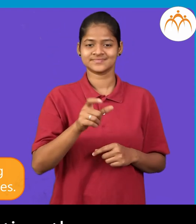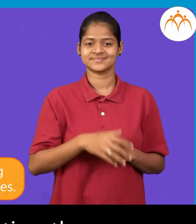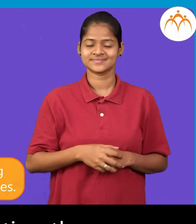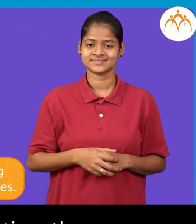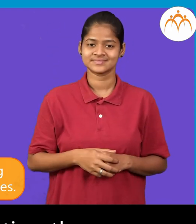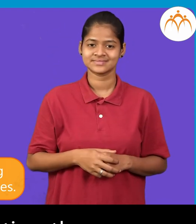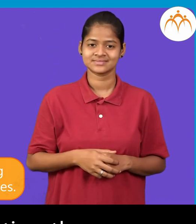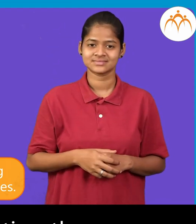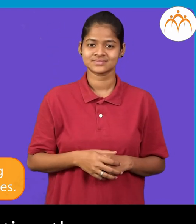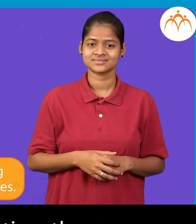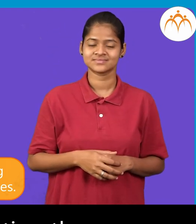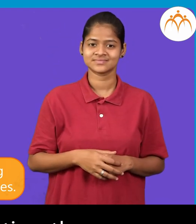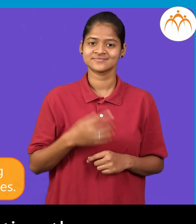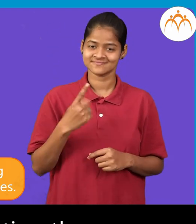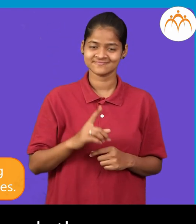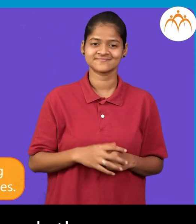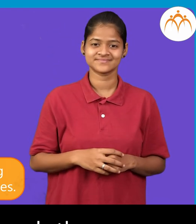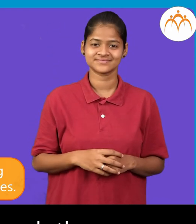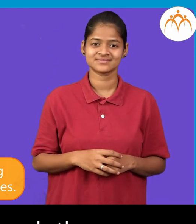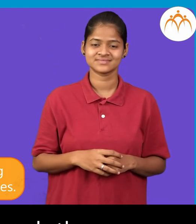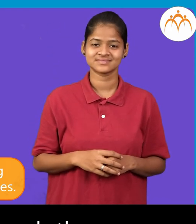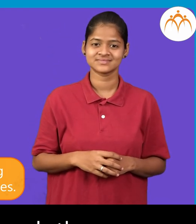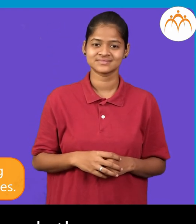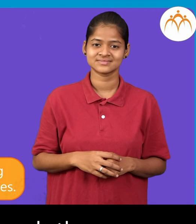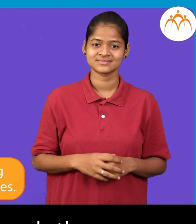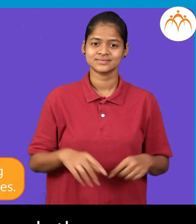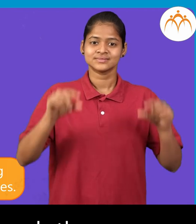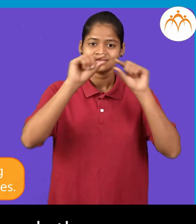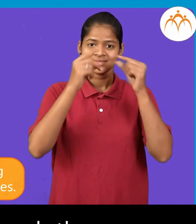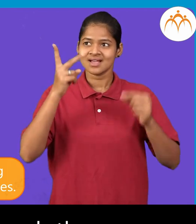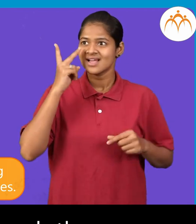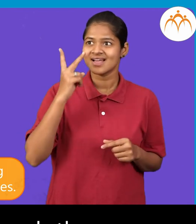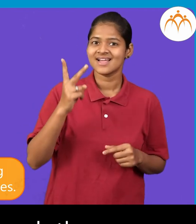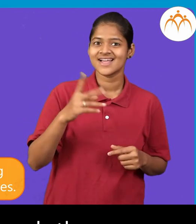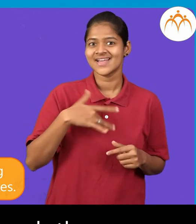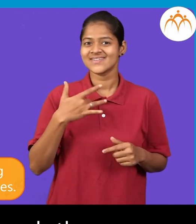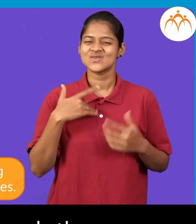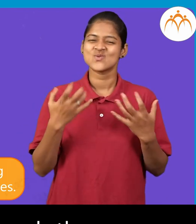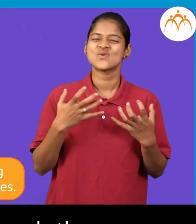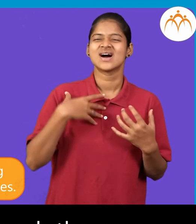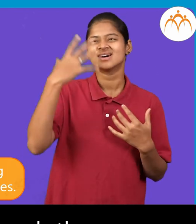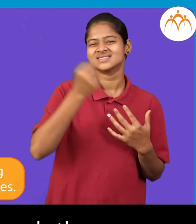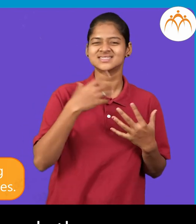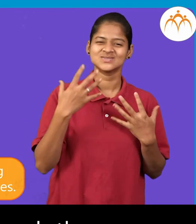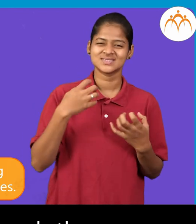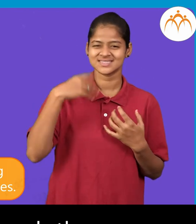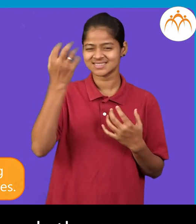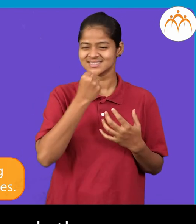the fox the like eating them he started jumping to reach the grapes